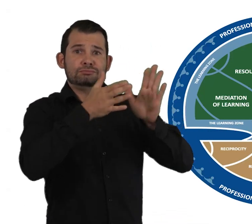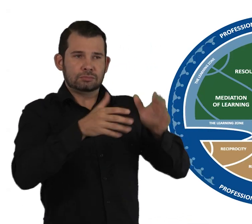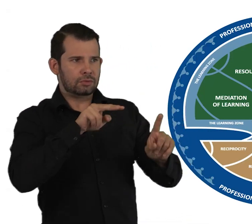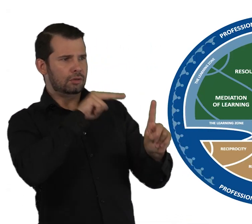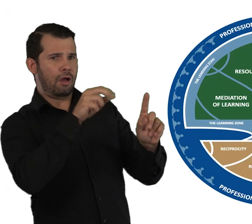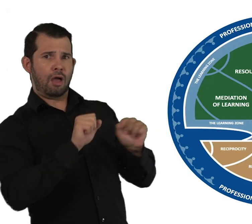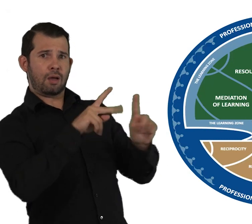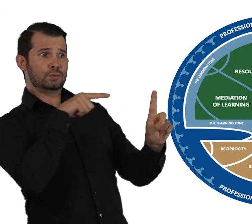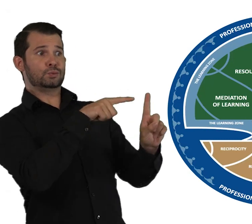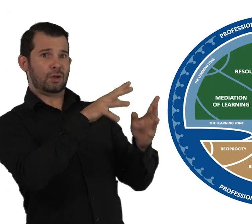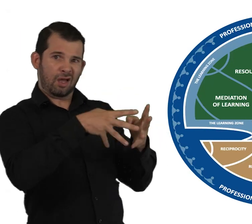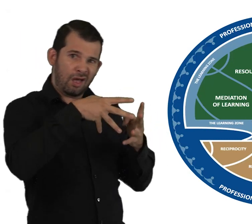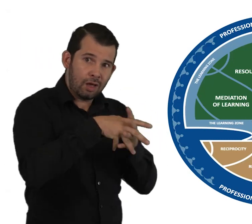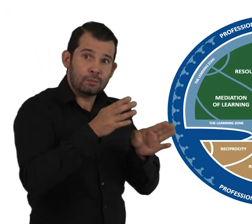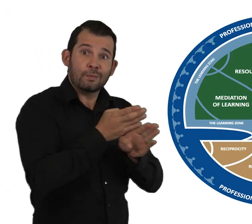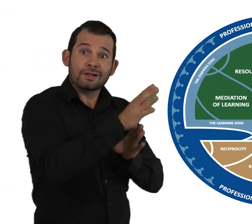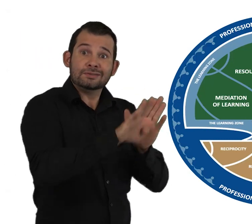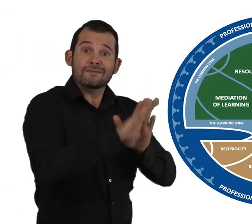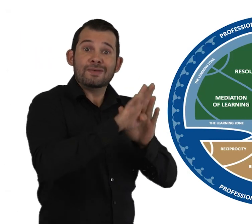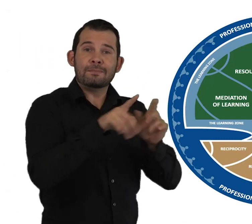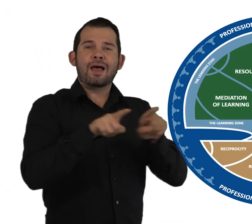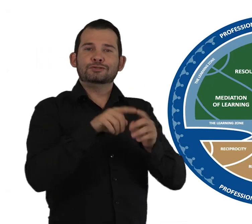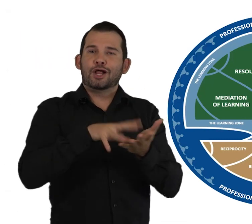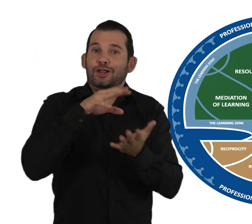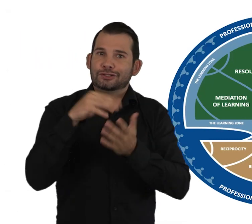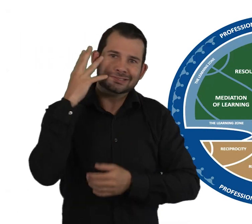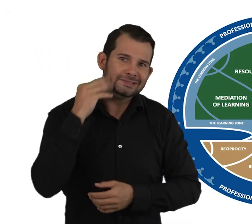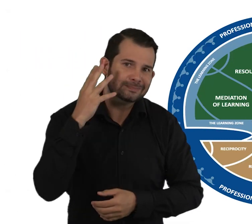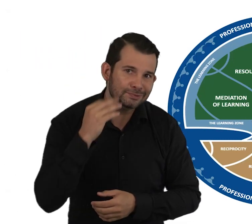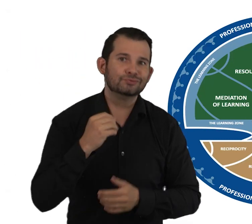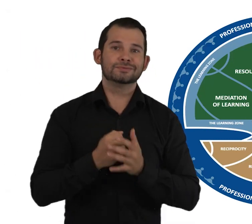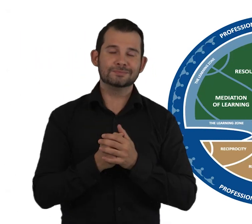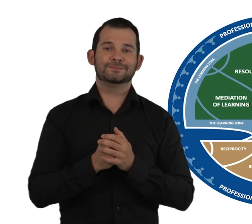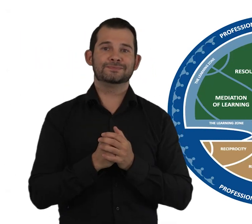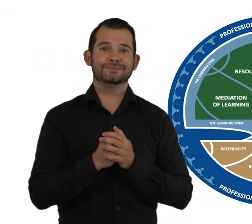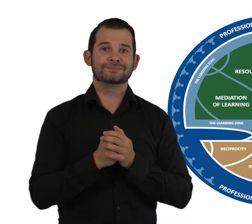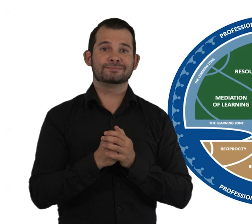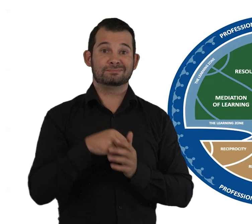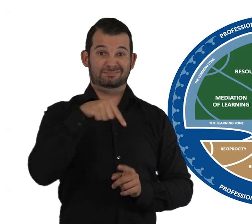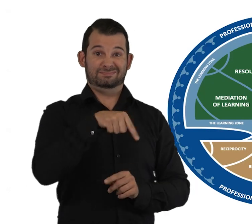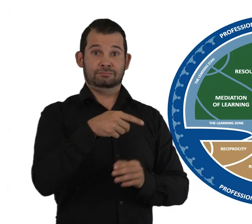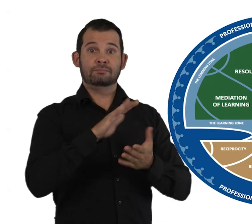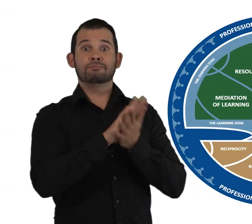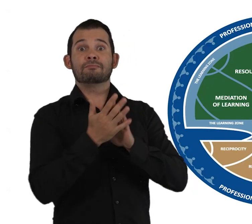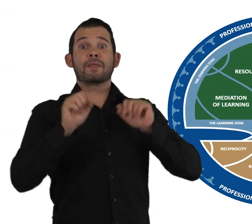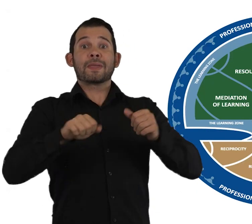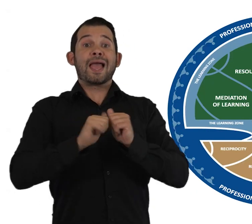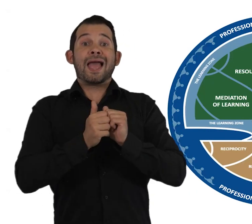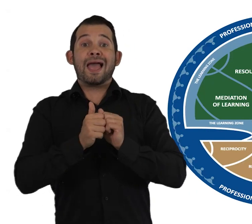opportunities embedded in professional development as learning experiences. This is made possible through the provision of a